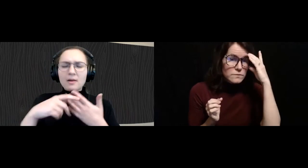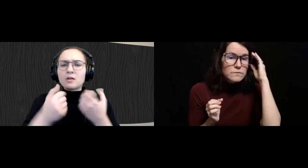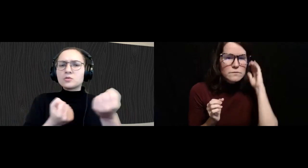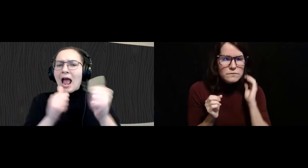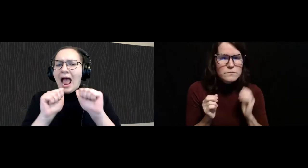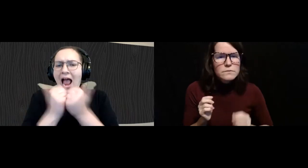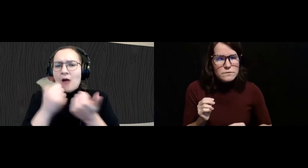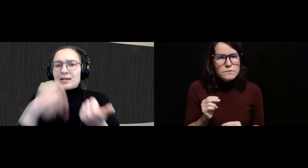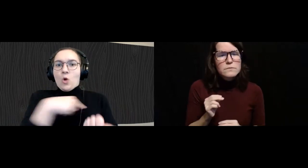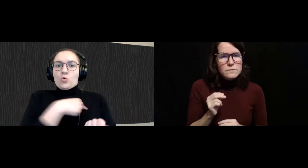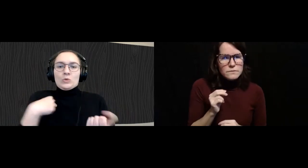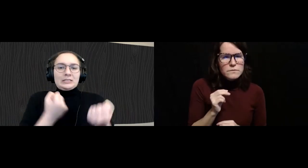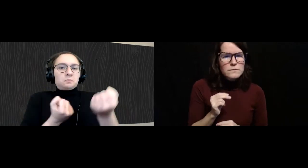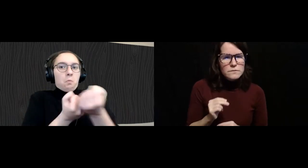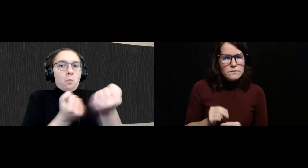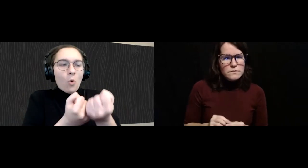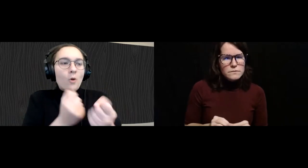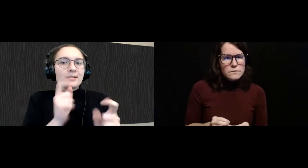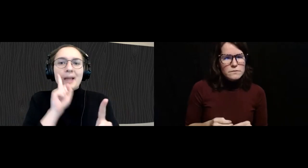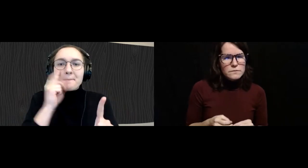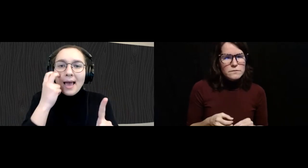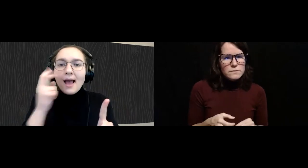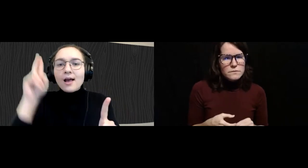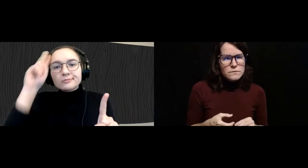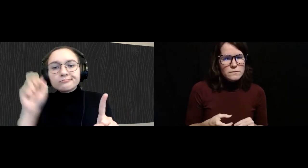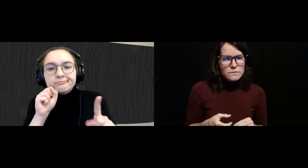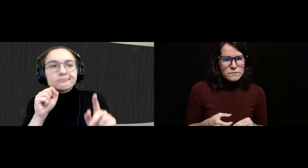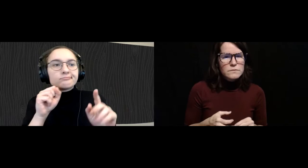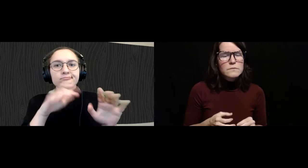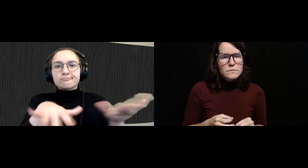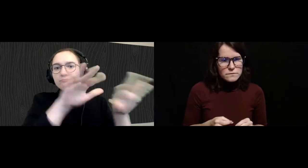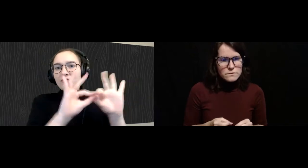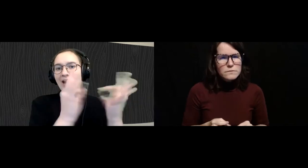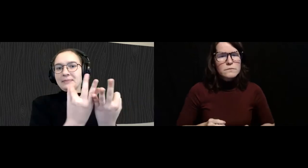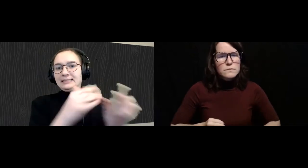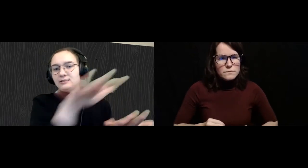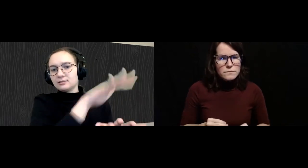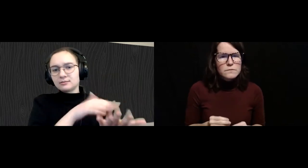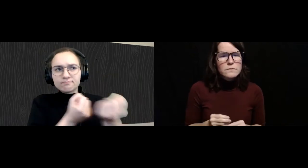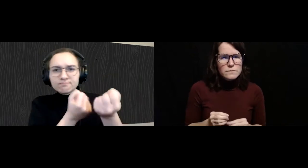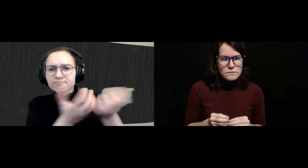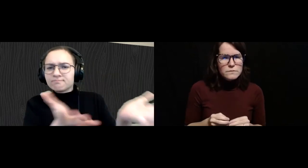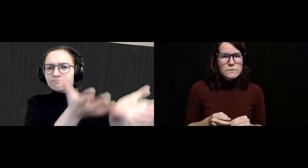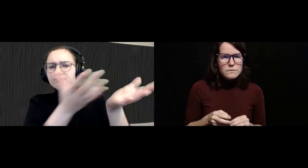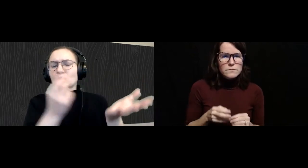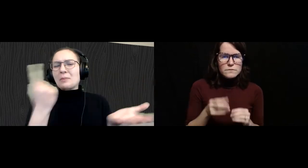is the deaf program, deaf mentor program. So, how can we support deafblind children with Usher syndrome, families